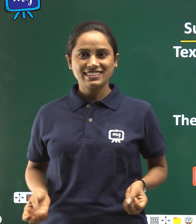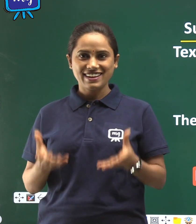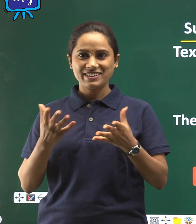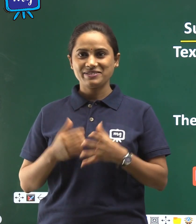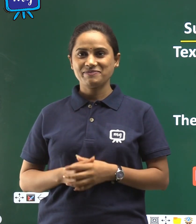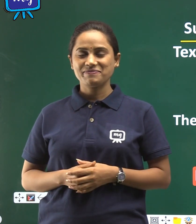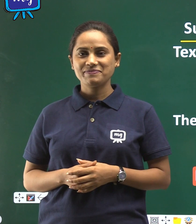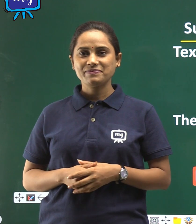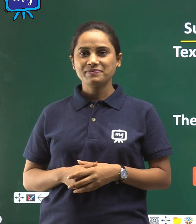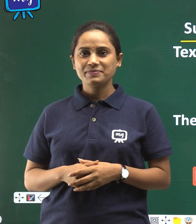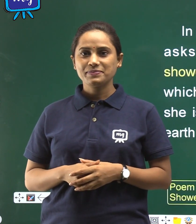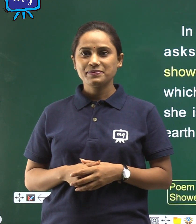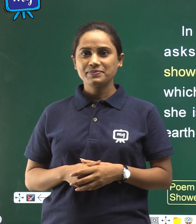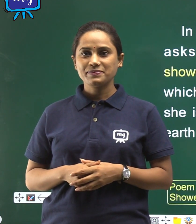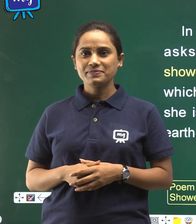start.